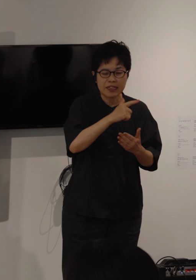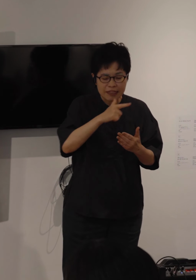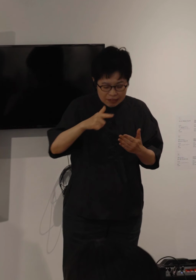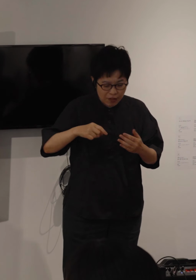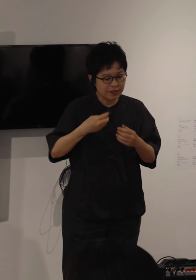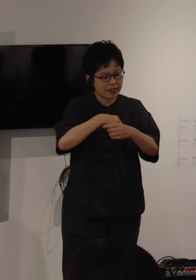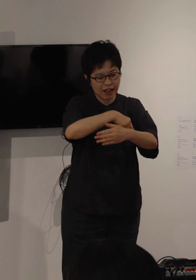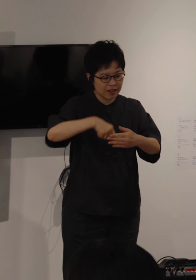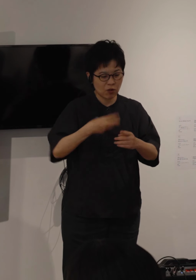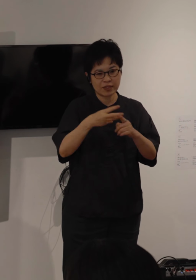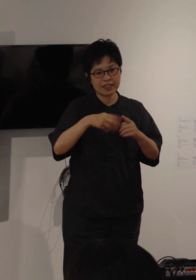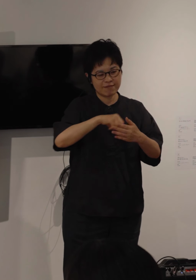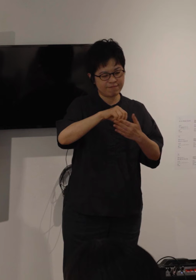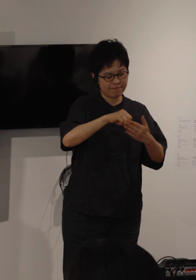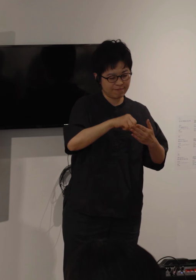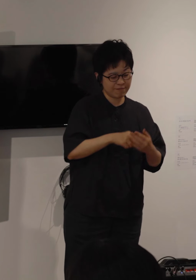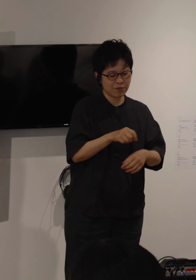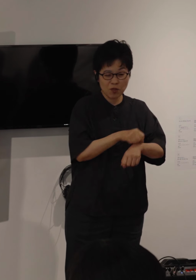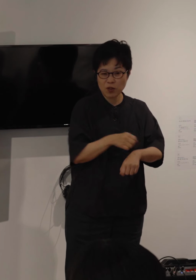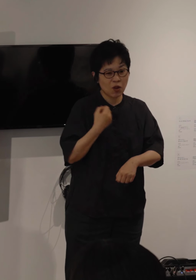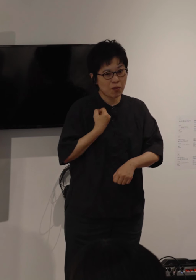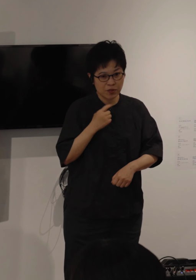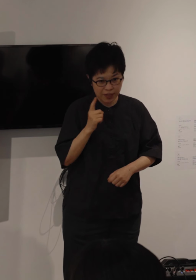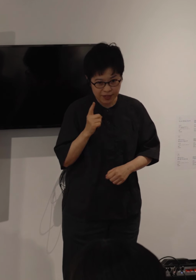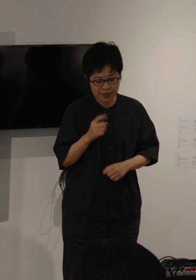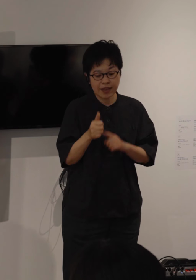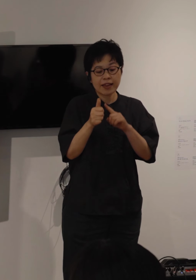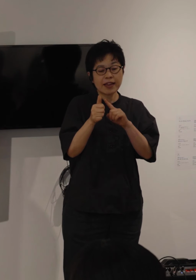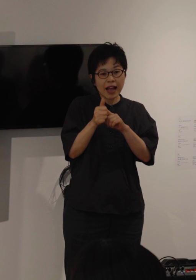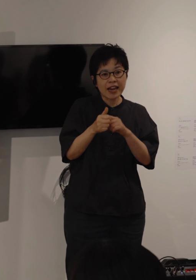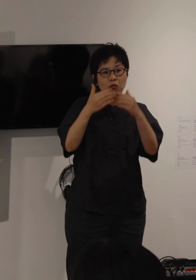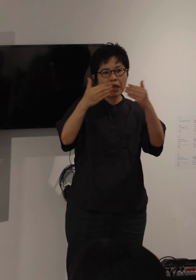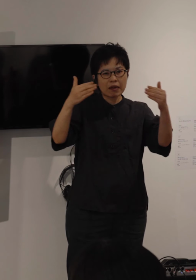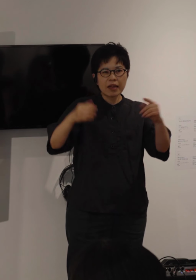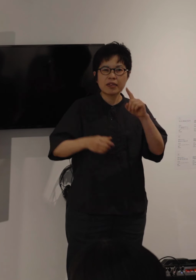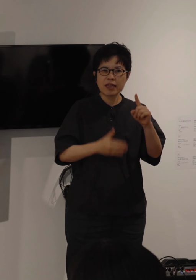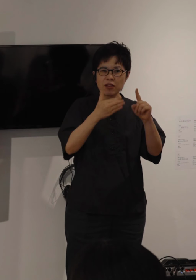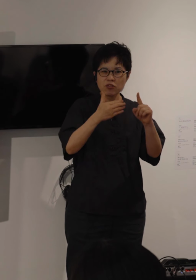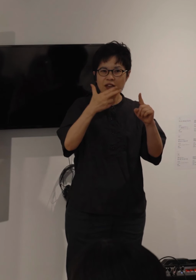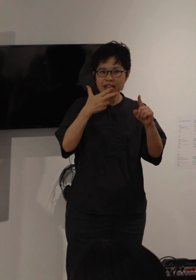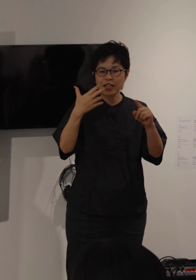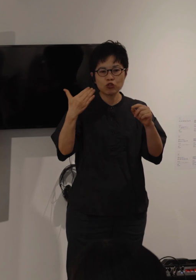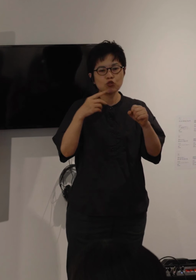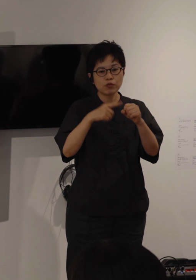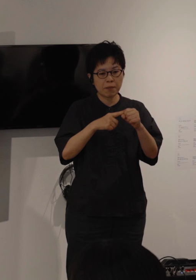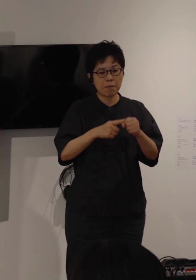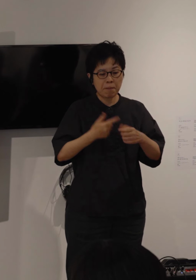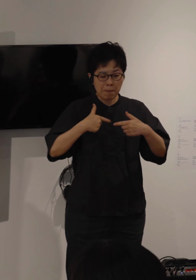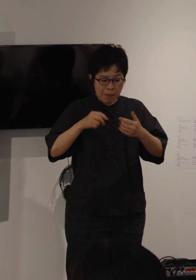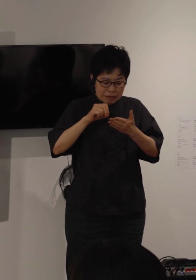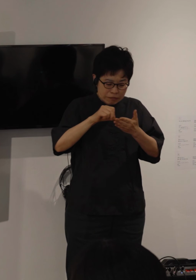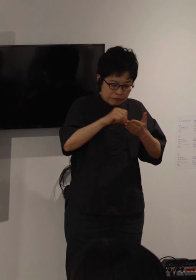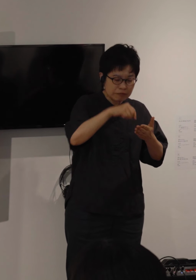really interesting is when his show opened in 1979, although he writes in his diary every day, he didn't write in it